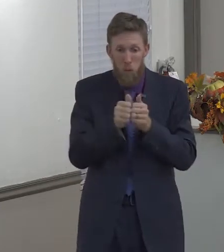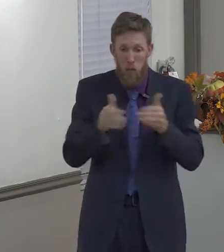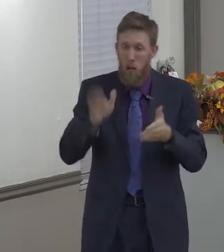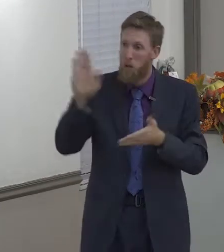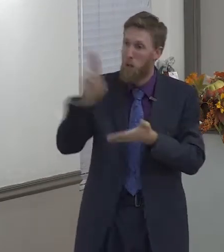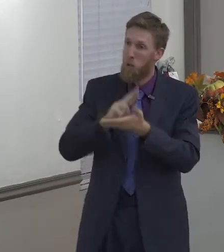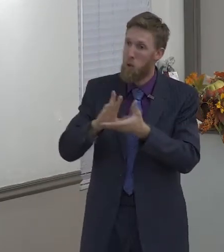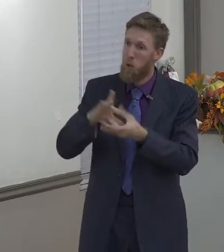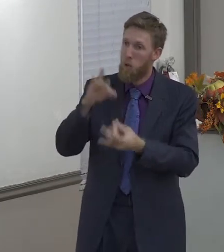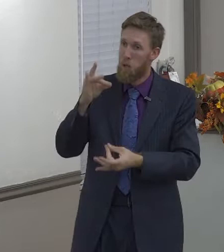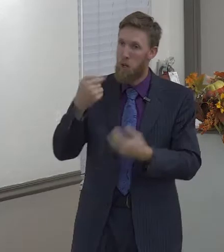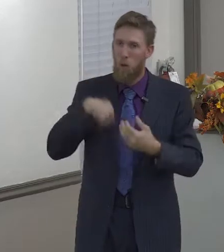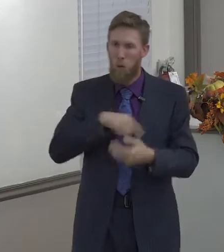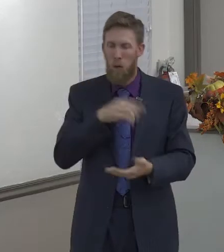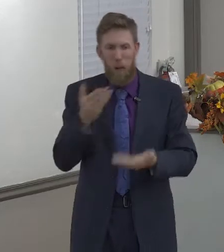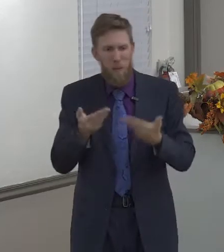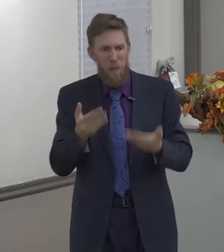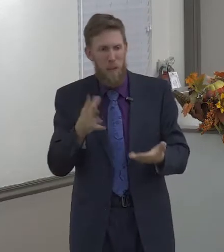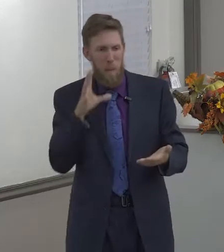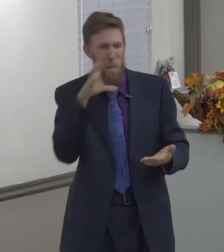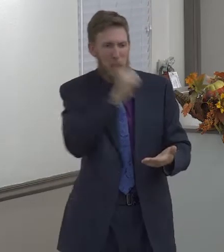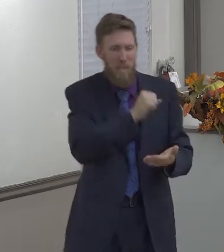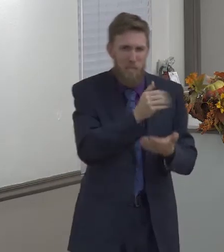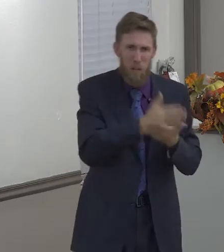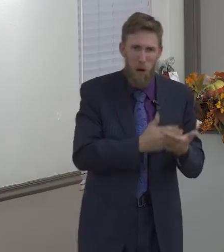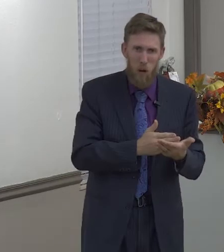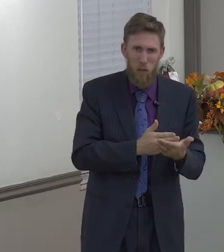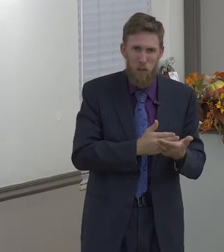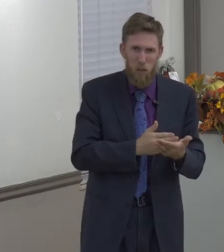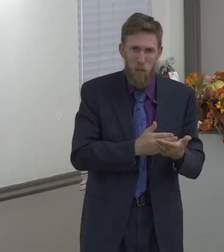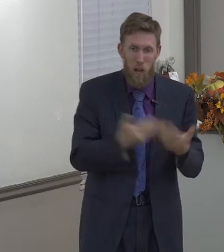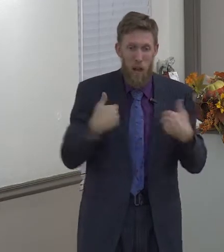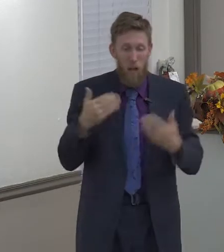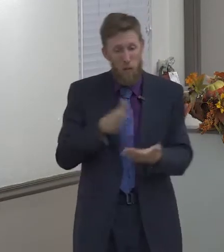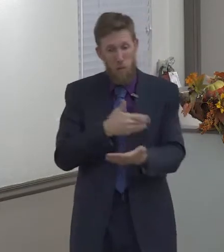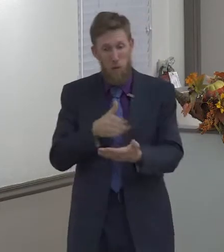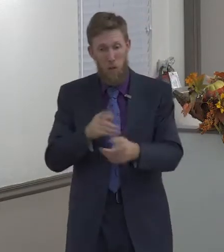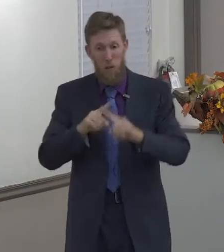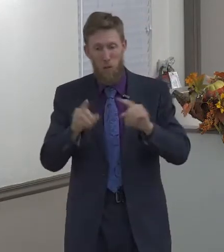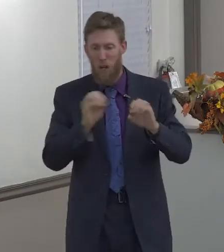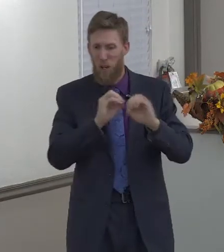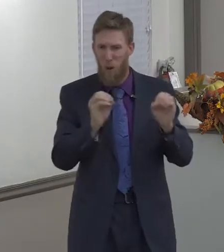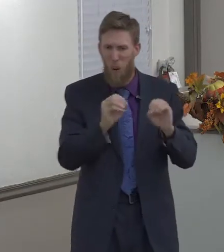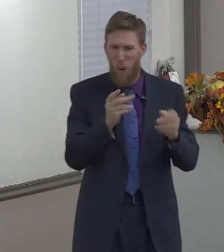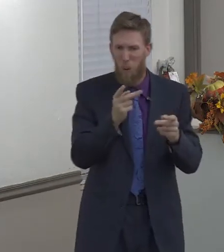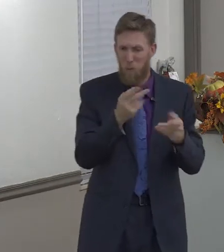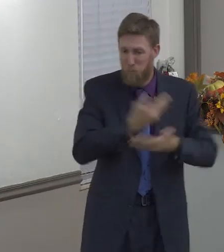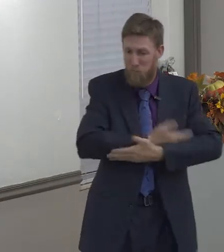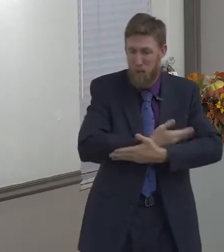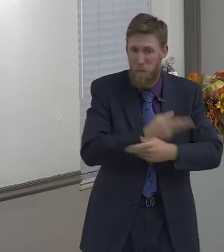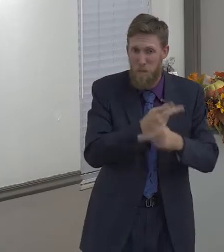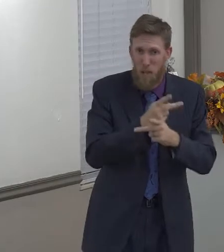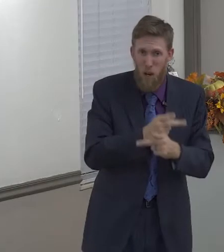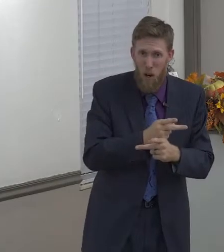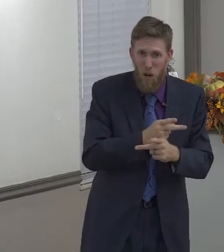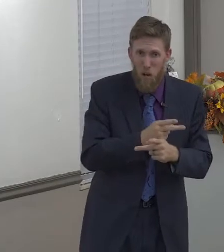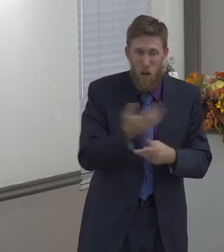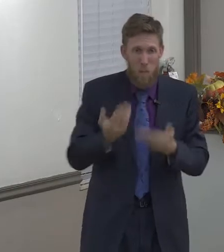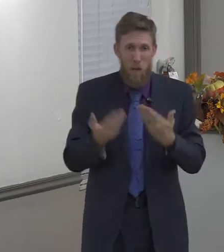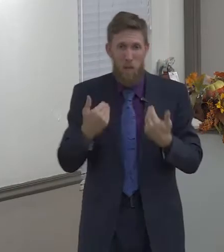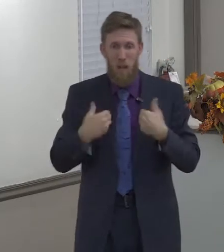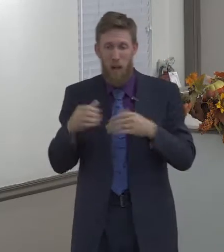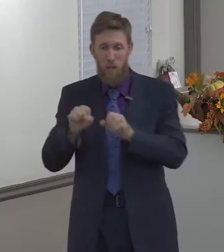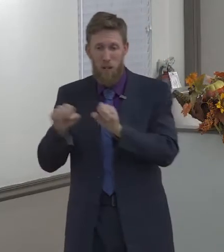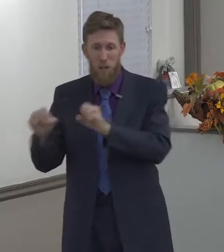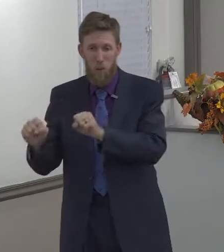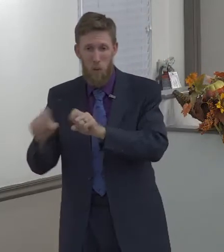God to make everybody work together. Without it, you're going to end up with a painter trying to paint wet drywall, and it's